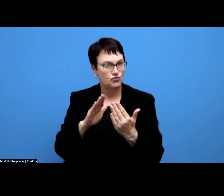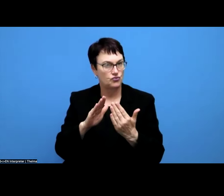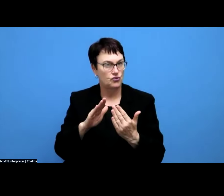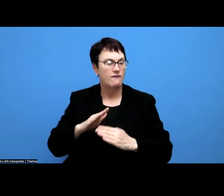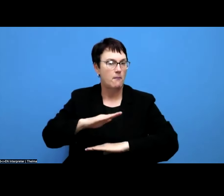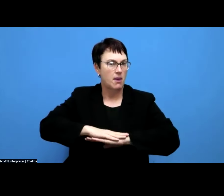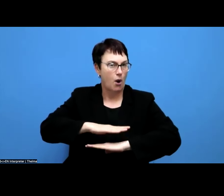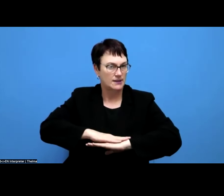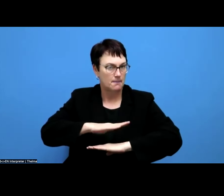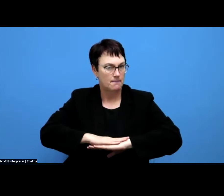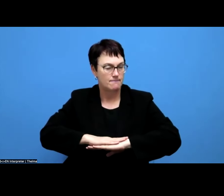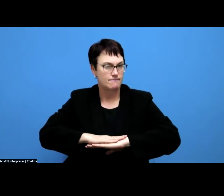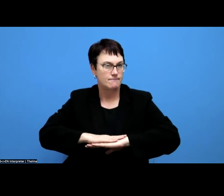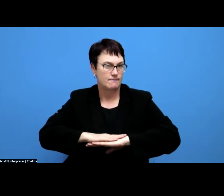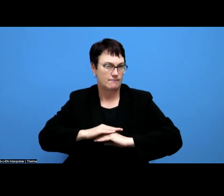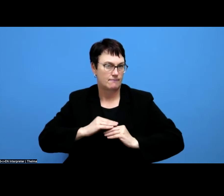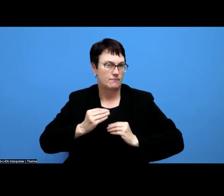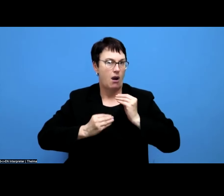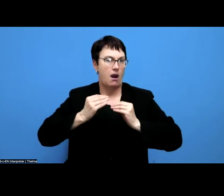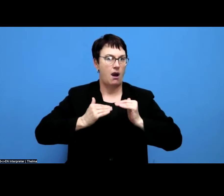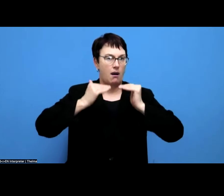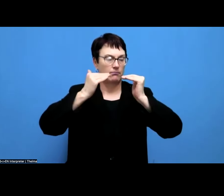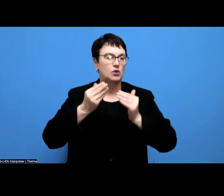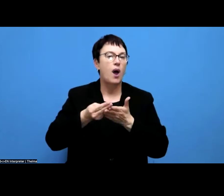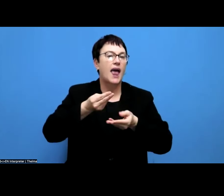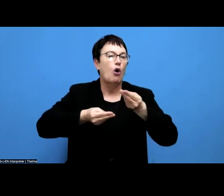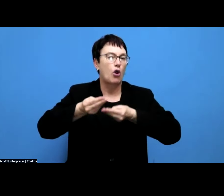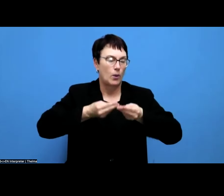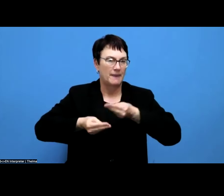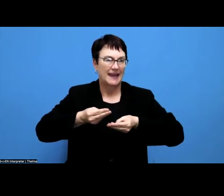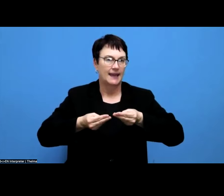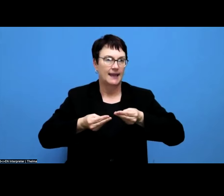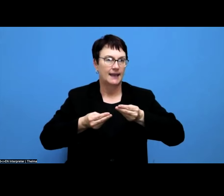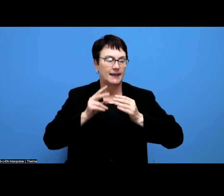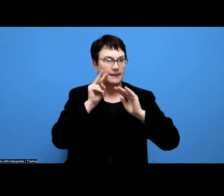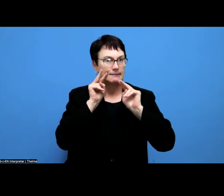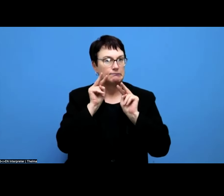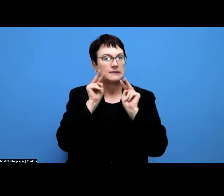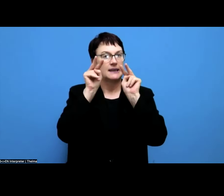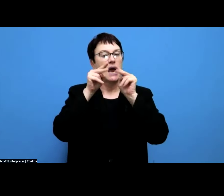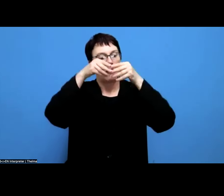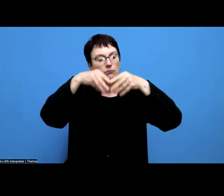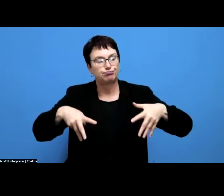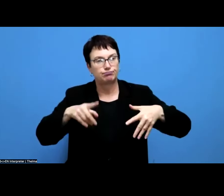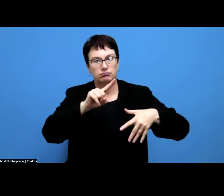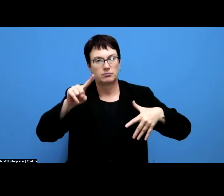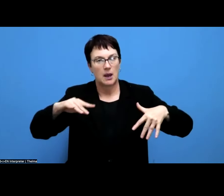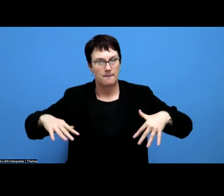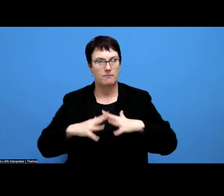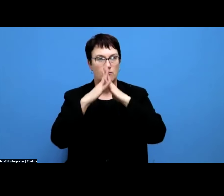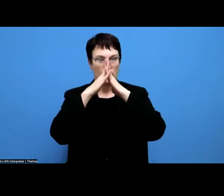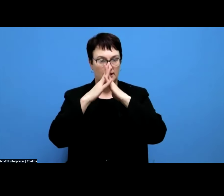transformation agenda. And so then ensuring this financial protection for persons with disability.